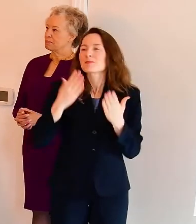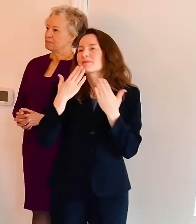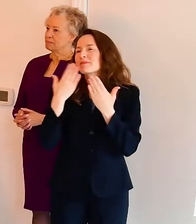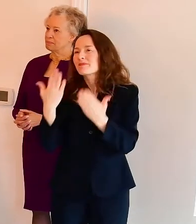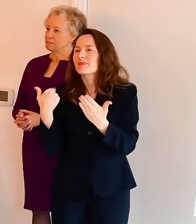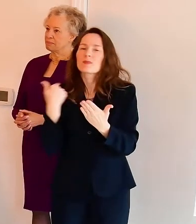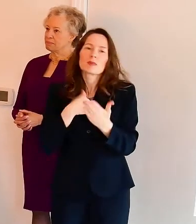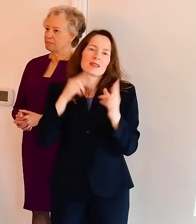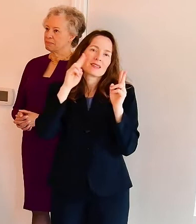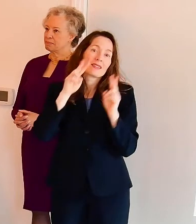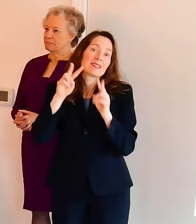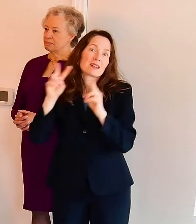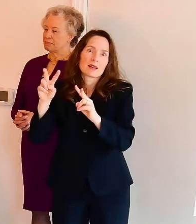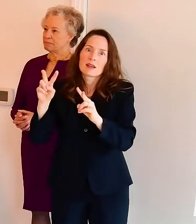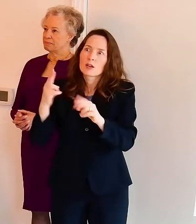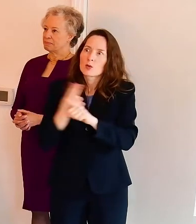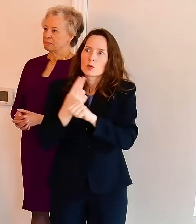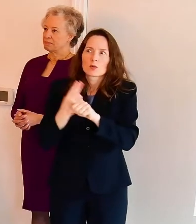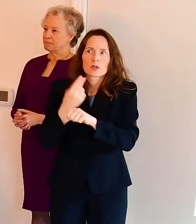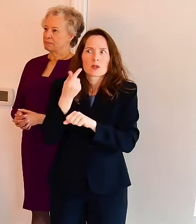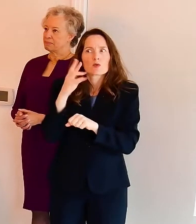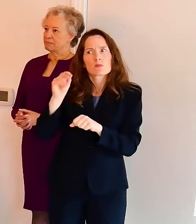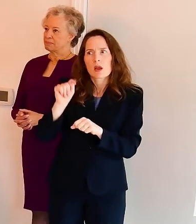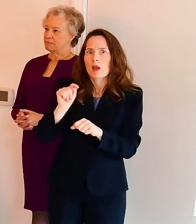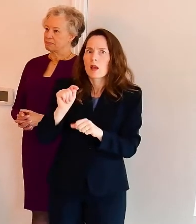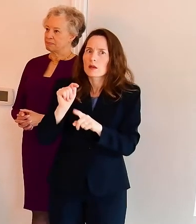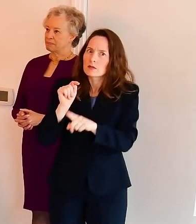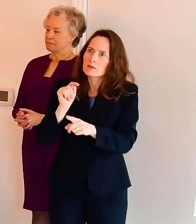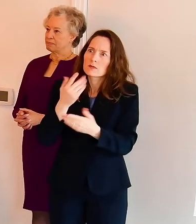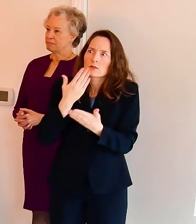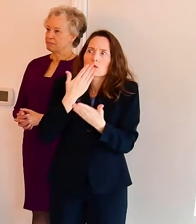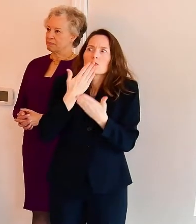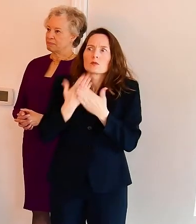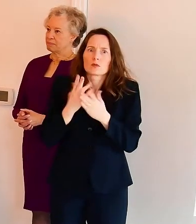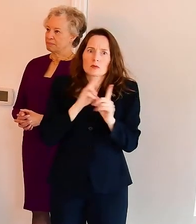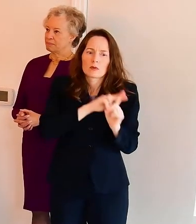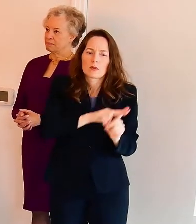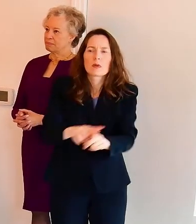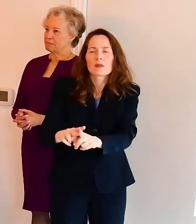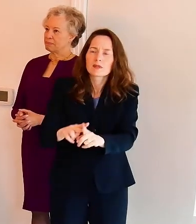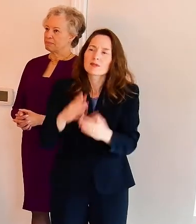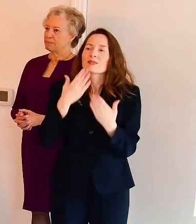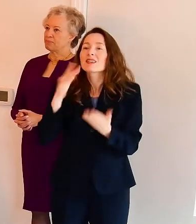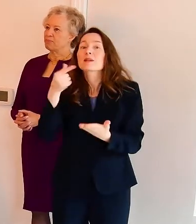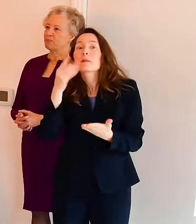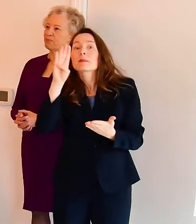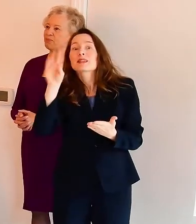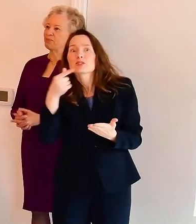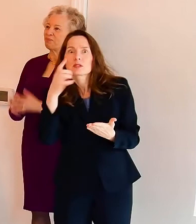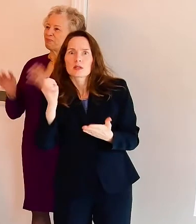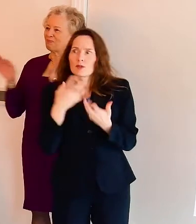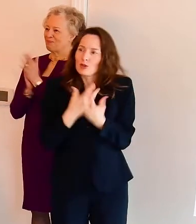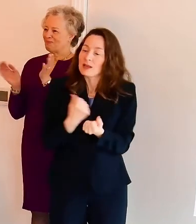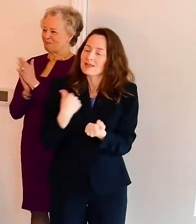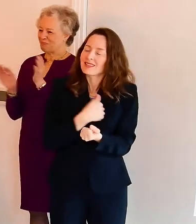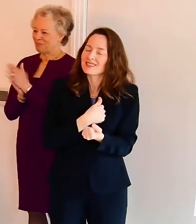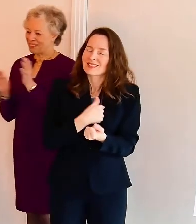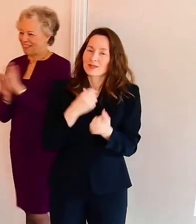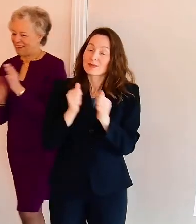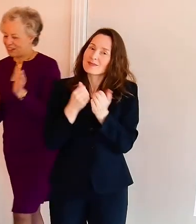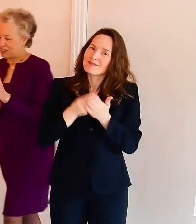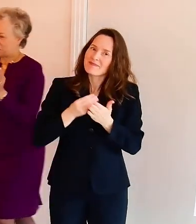putting the grant to good use. Thank you, Howard County government, as well as BGE for entrusting us with these funds.